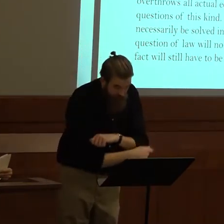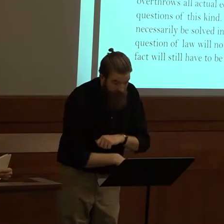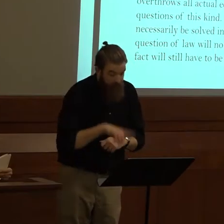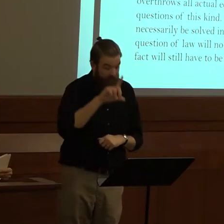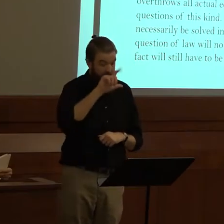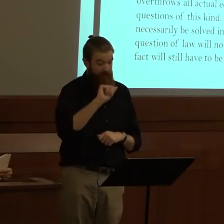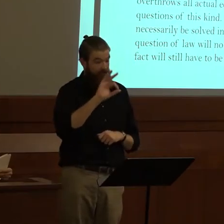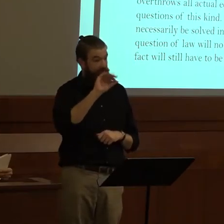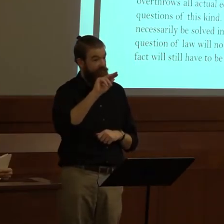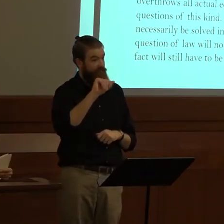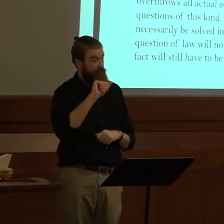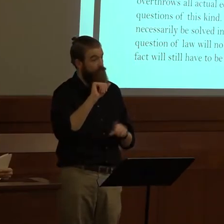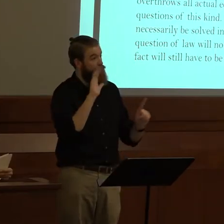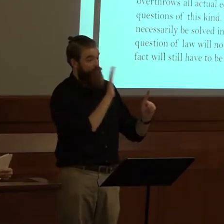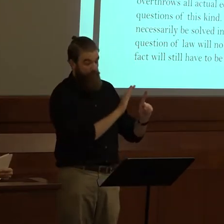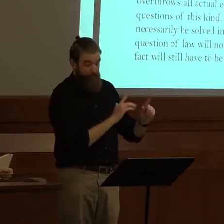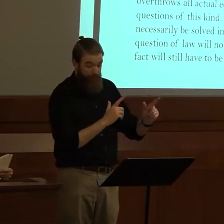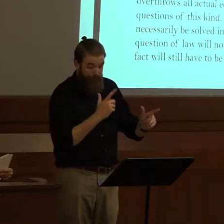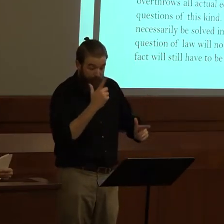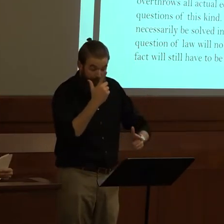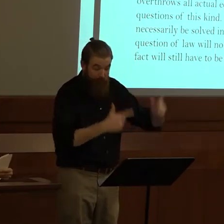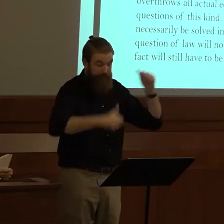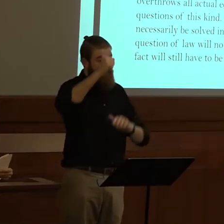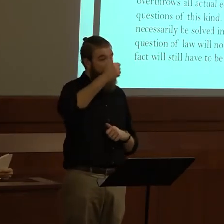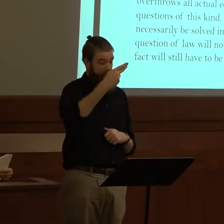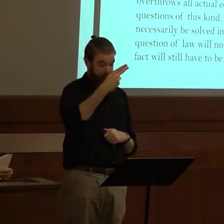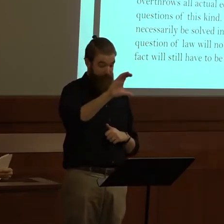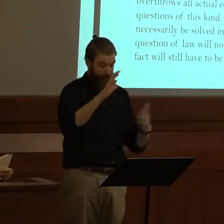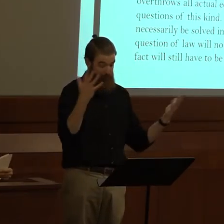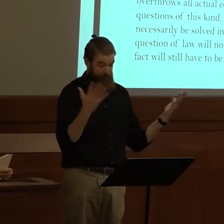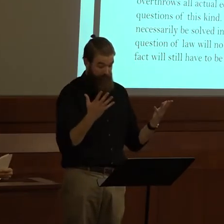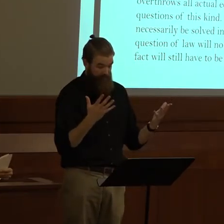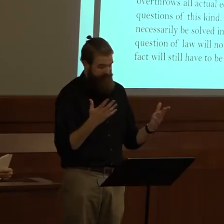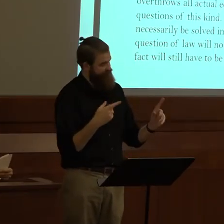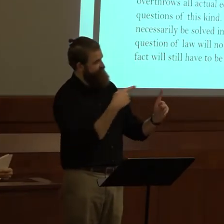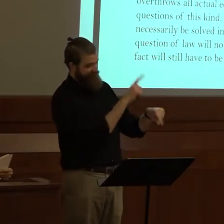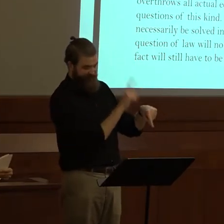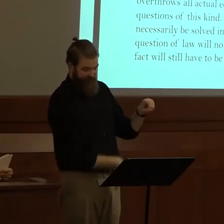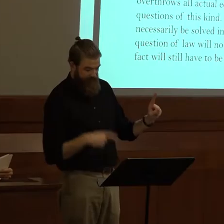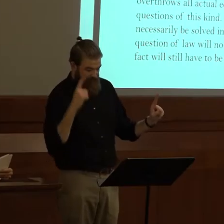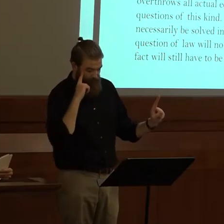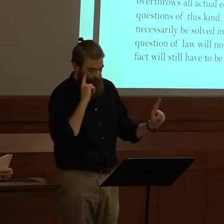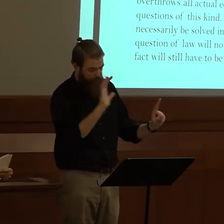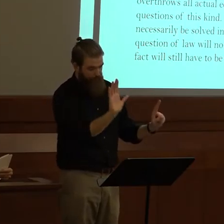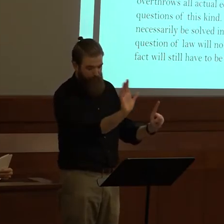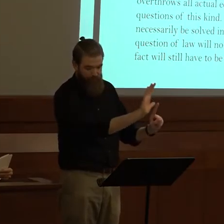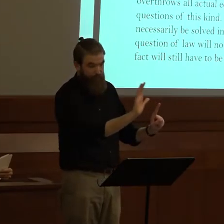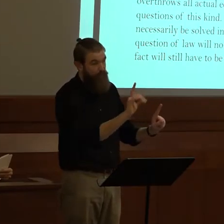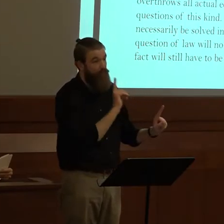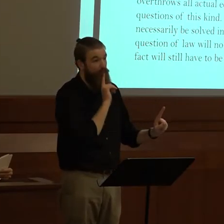in France. As the first deaf priest, La Fonta helped show the world that it was possible for